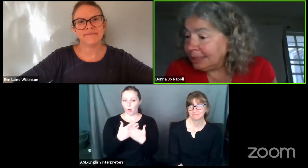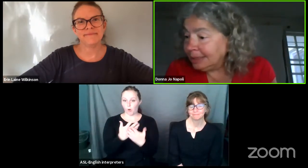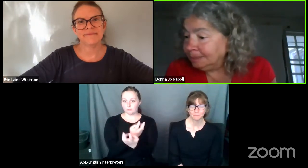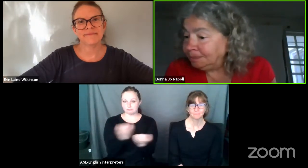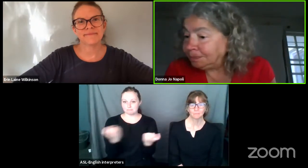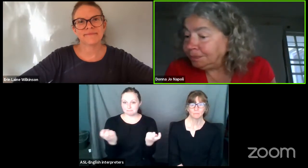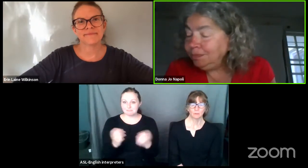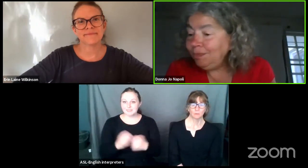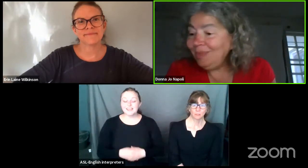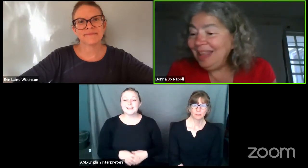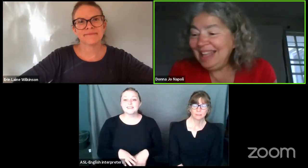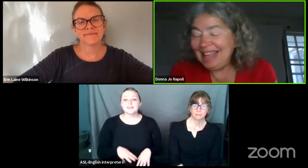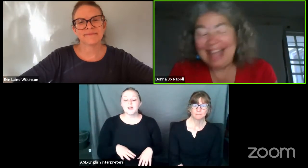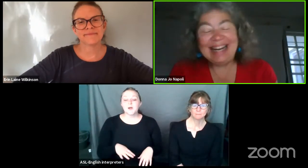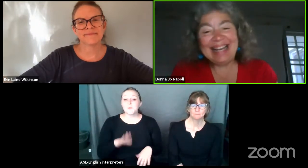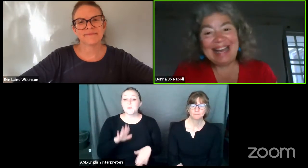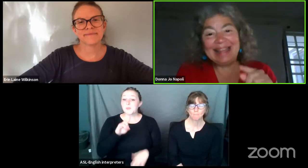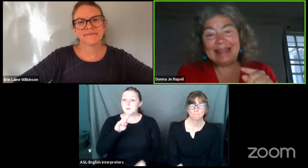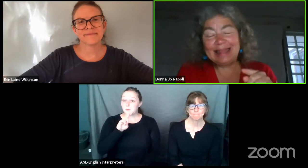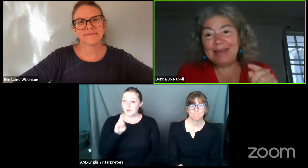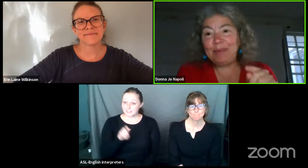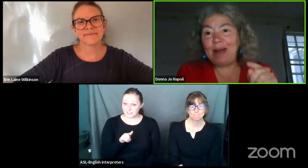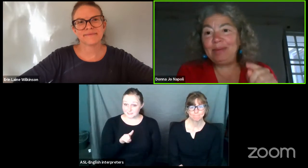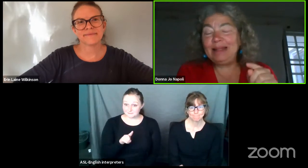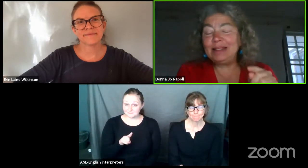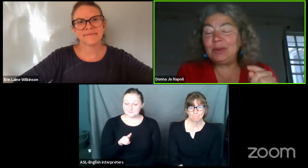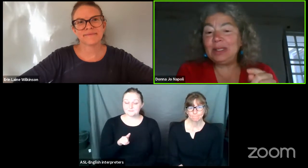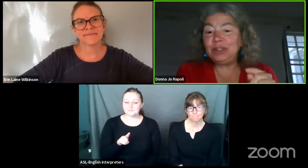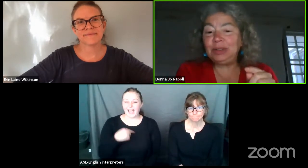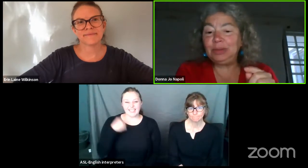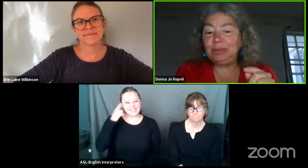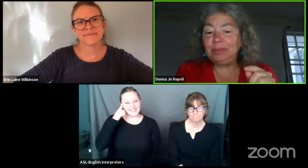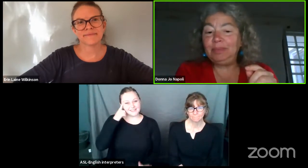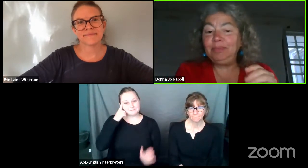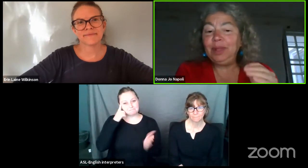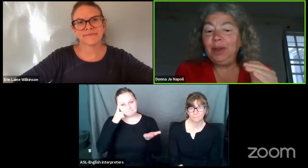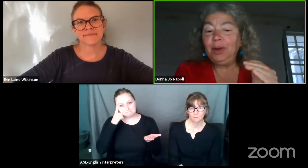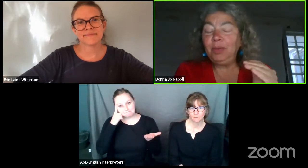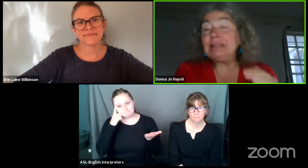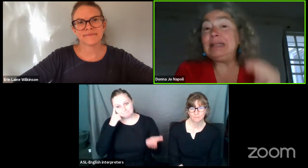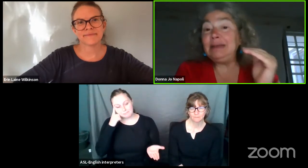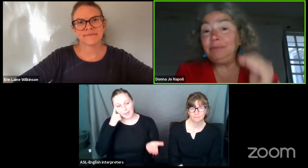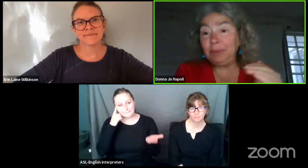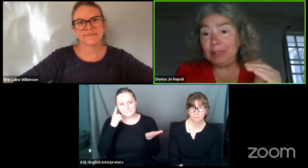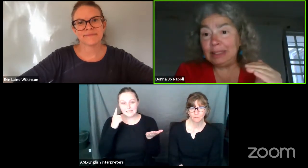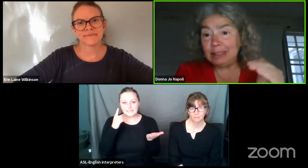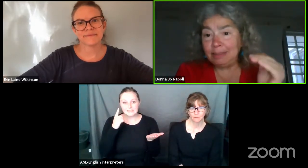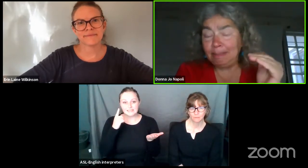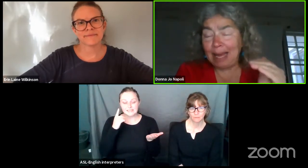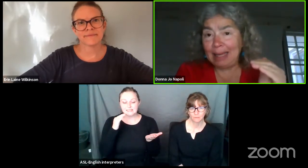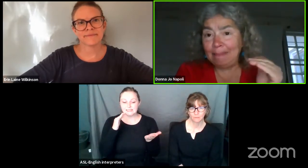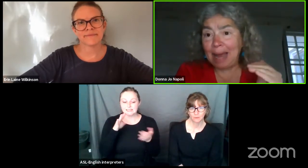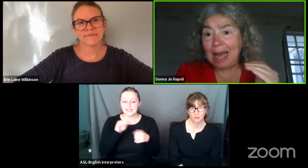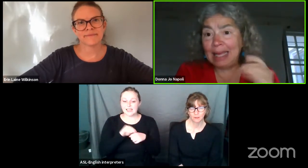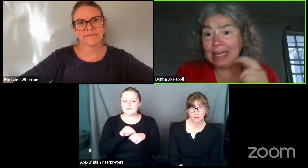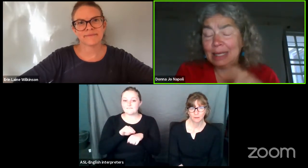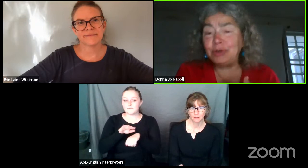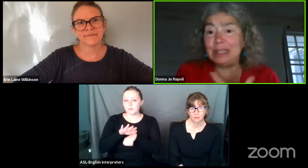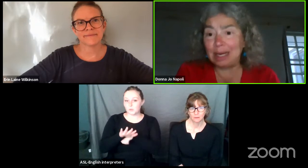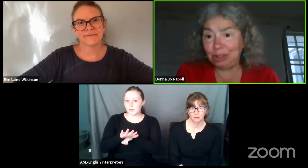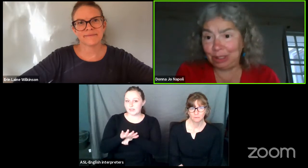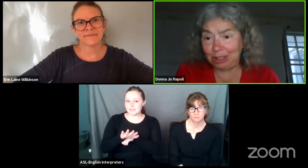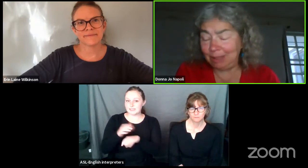question was, and I think probably this question was influenced by